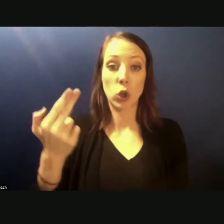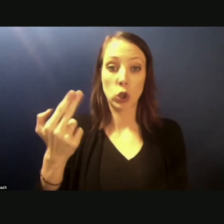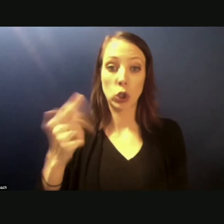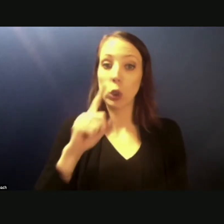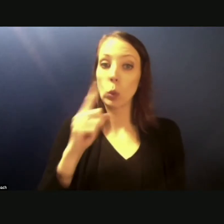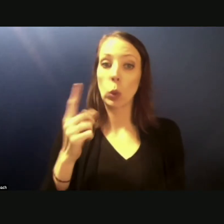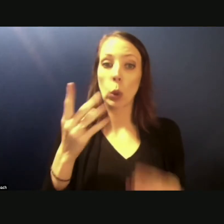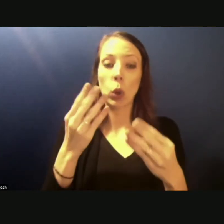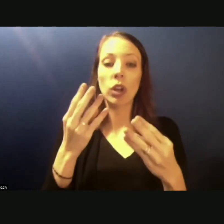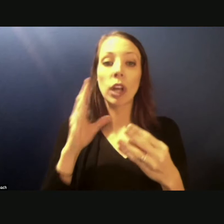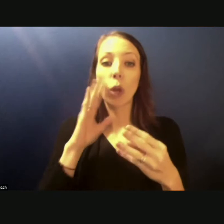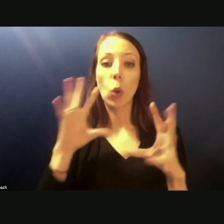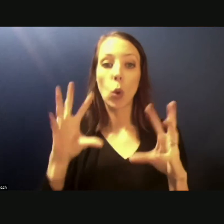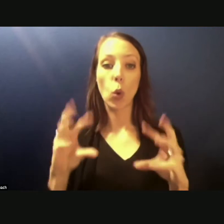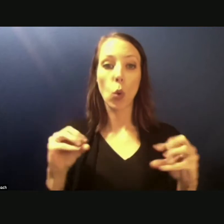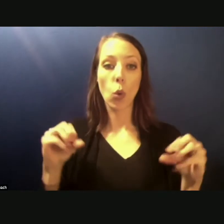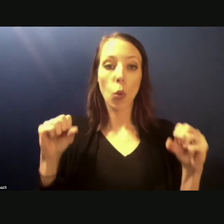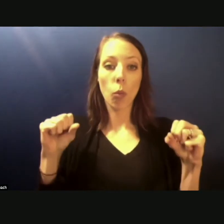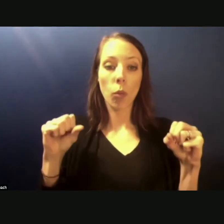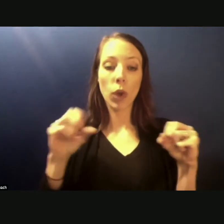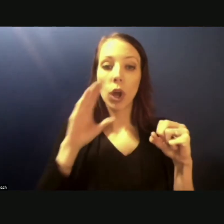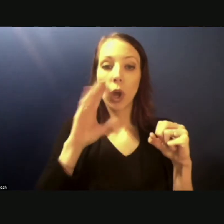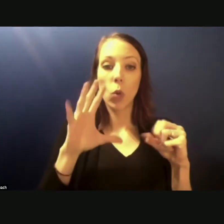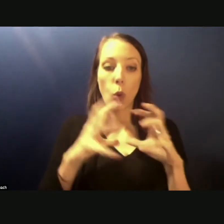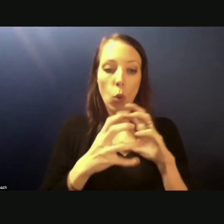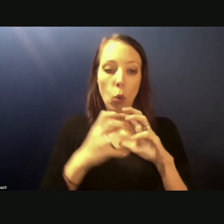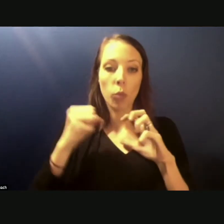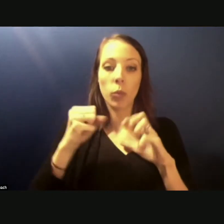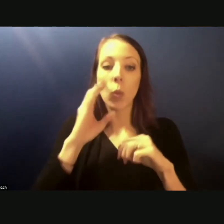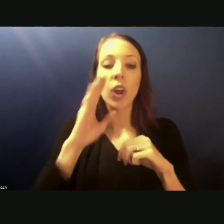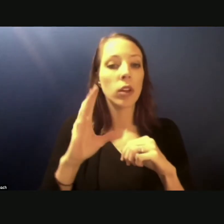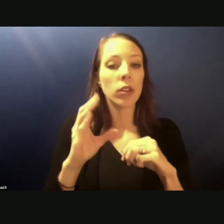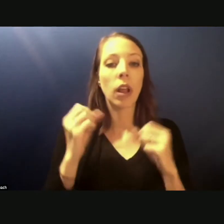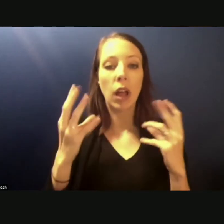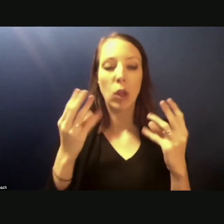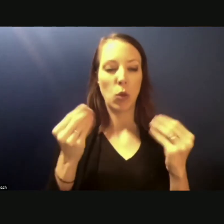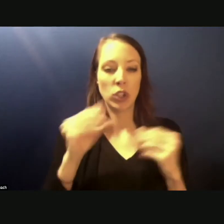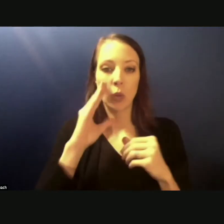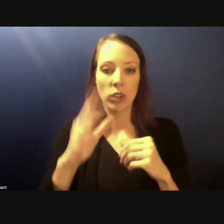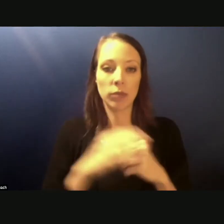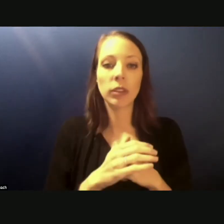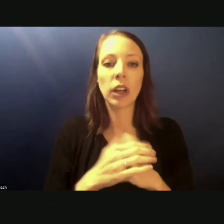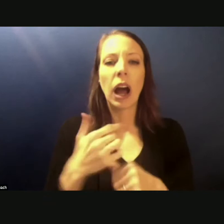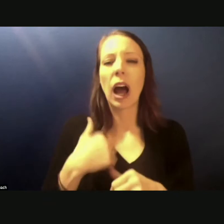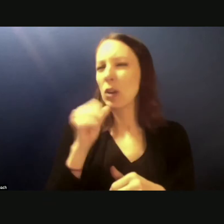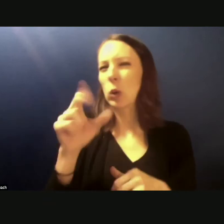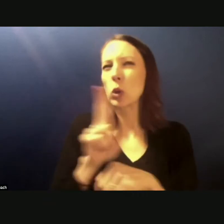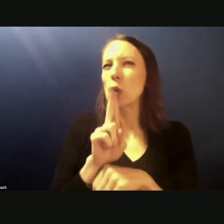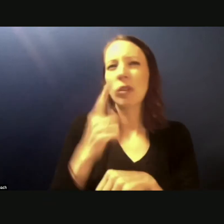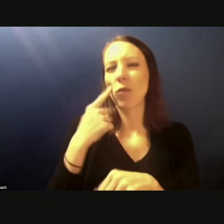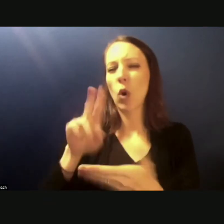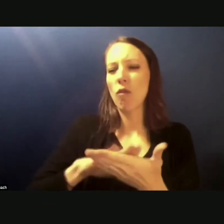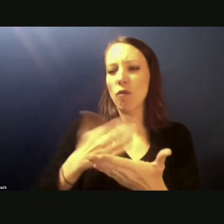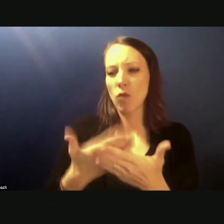absorbent. It's more absorbent than rice, honestly. It absorbs moisture very quickly. Um, so I wouldn't necessarily use that for frying and